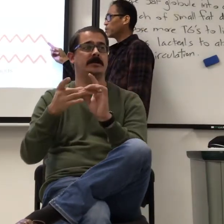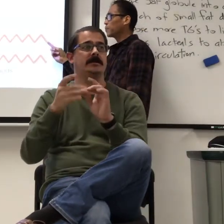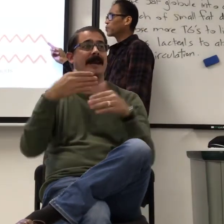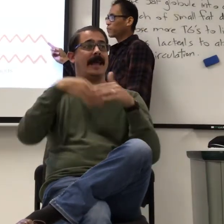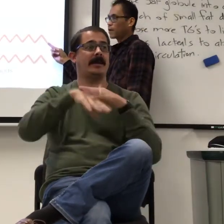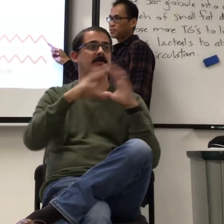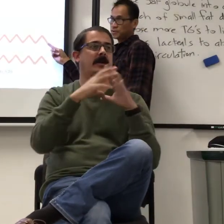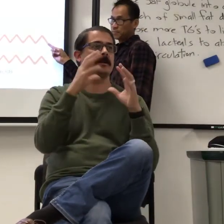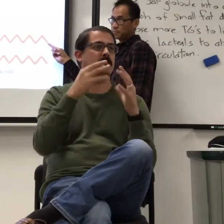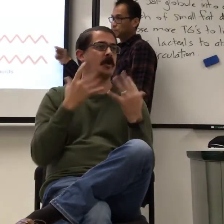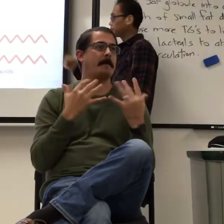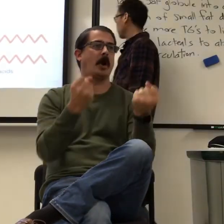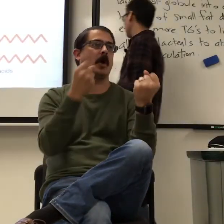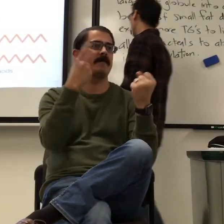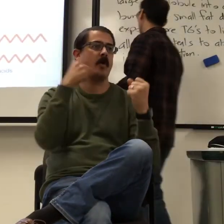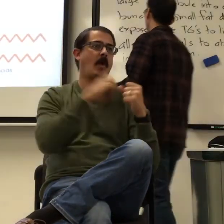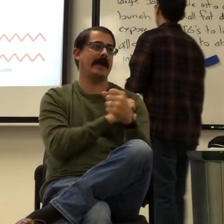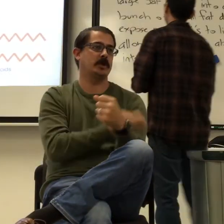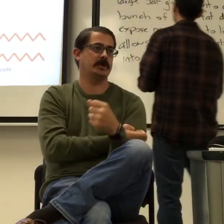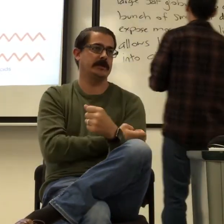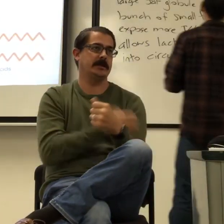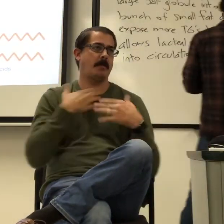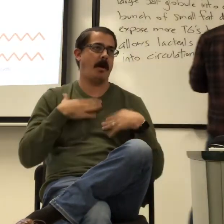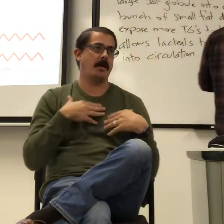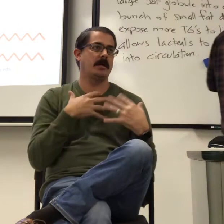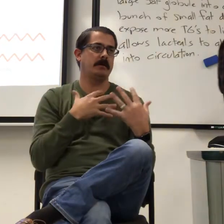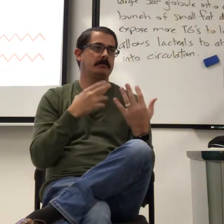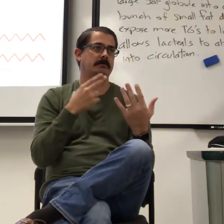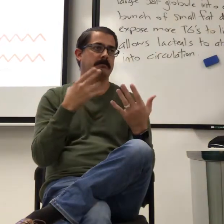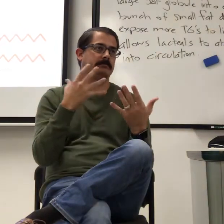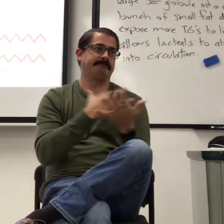that's what you burn for energy. So